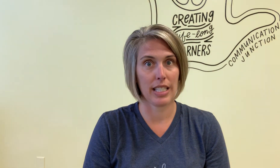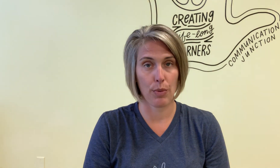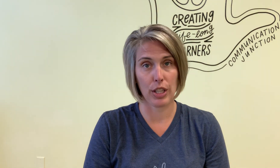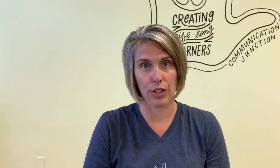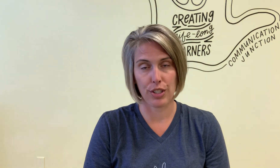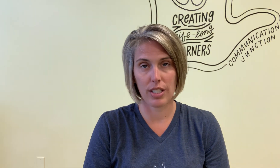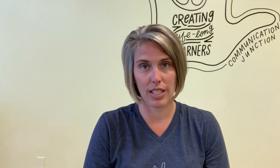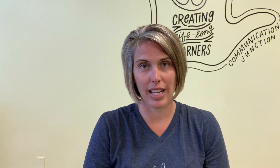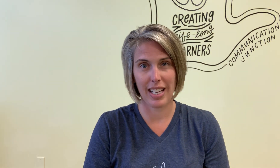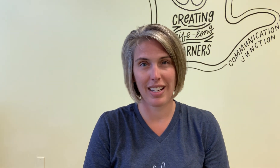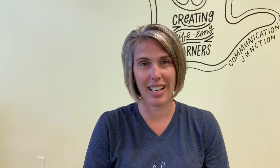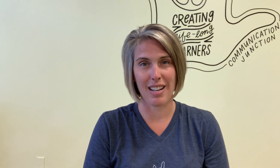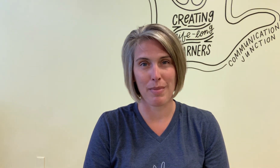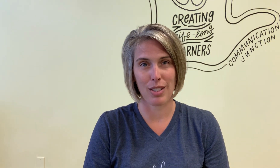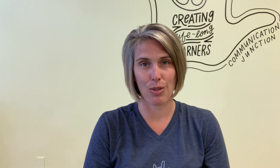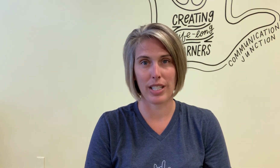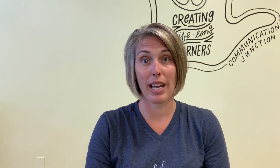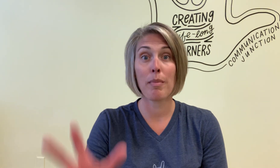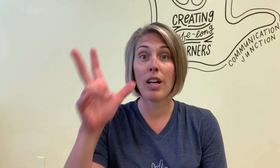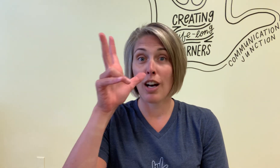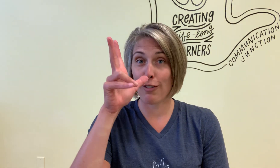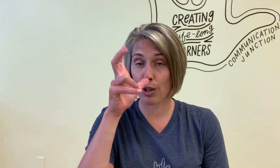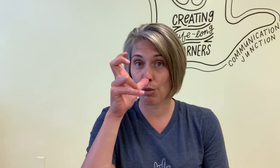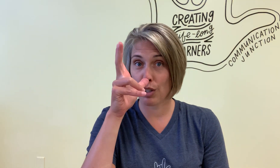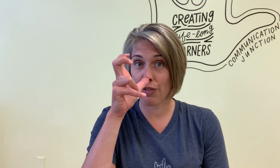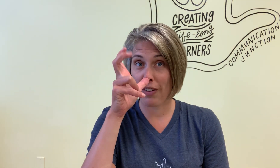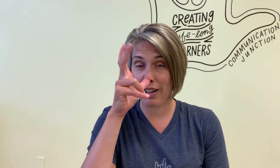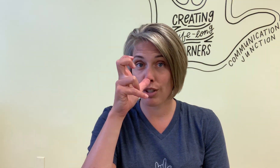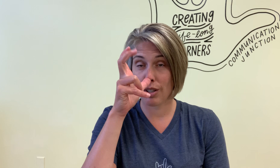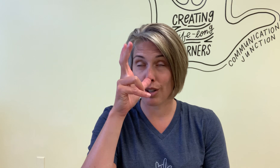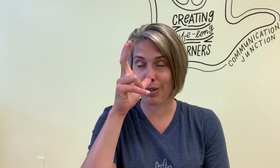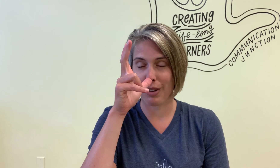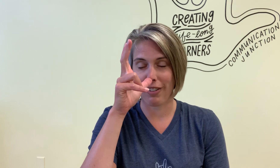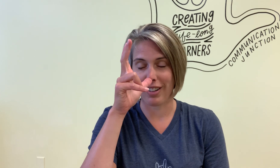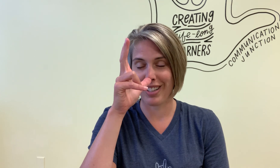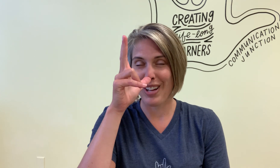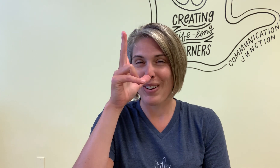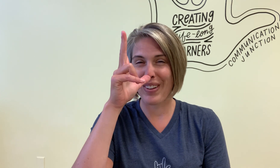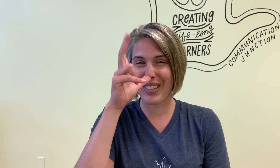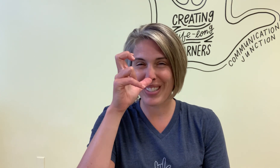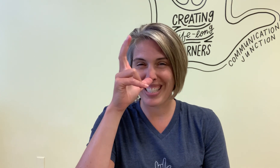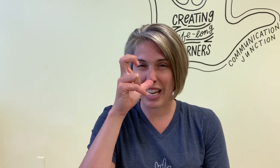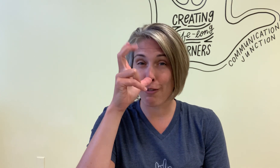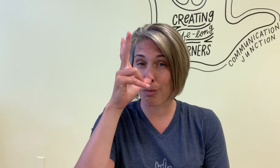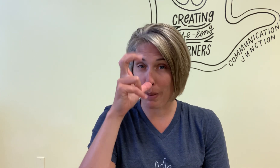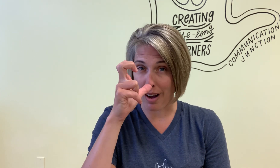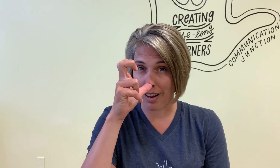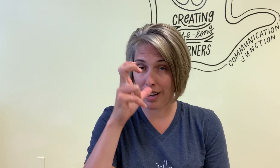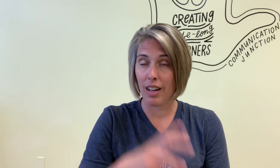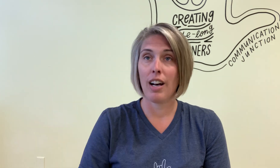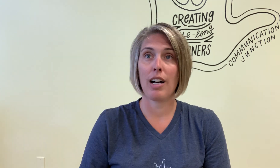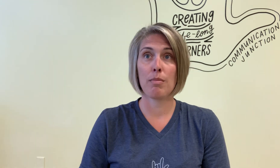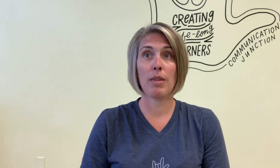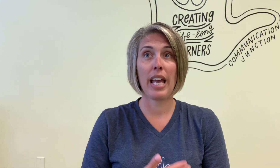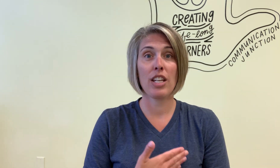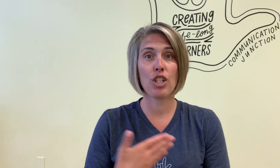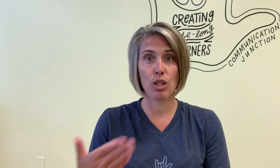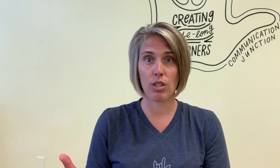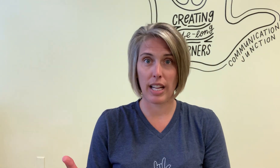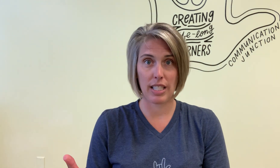we learned today in story time, of course we learned the sign for bug, and just use that sign